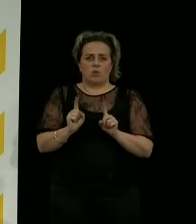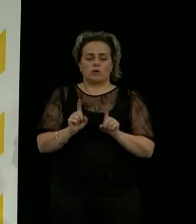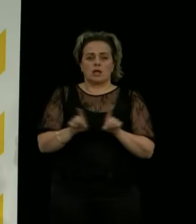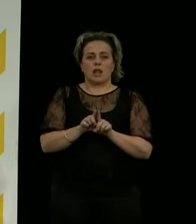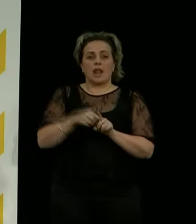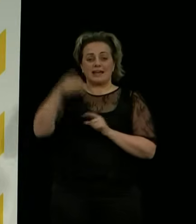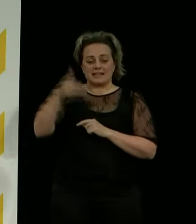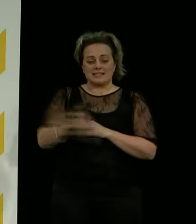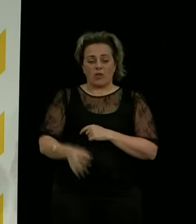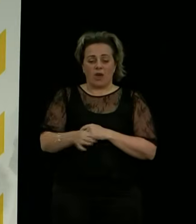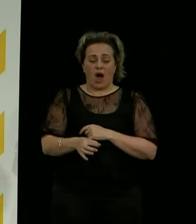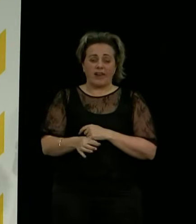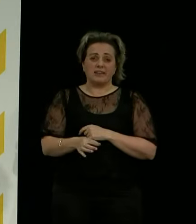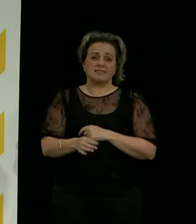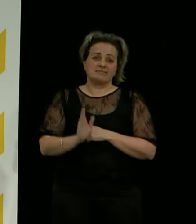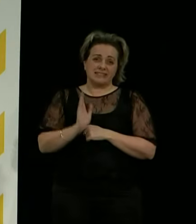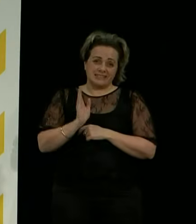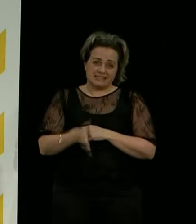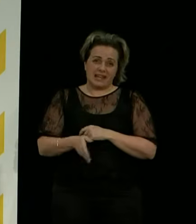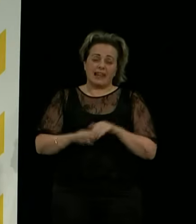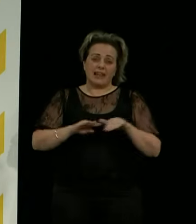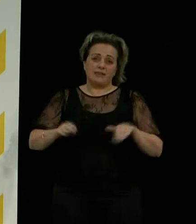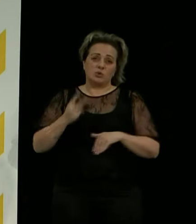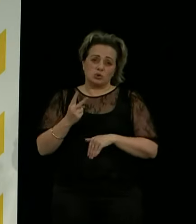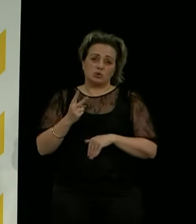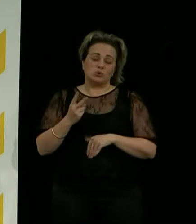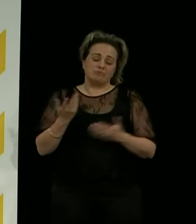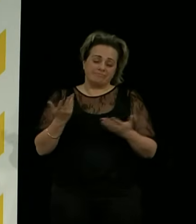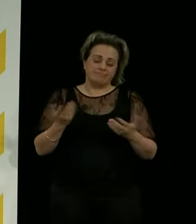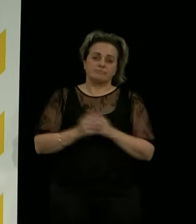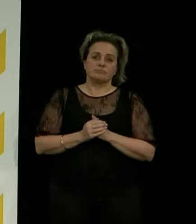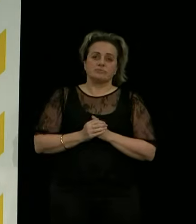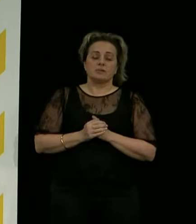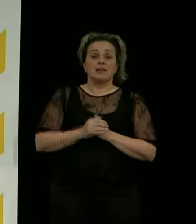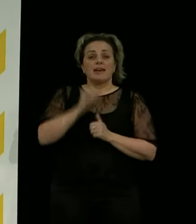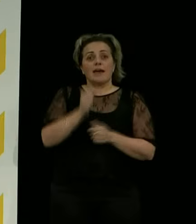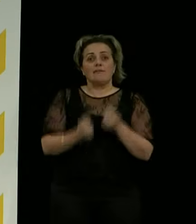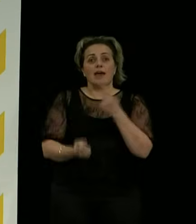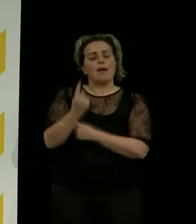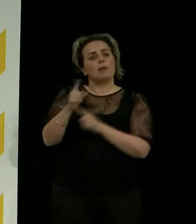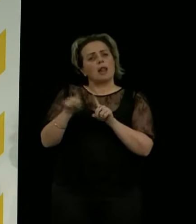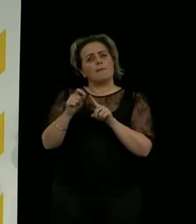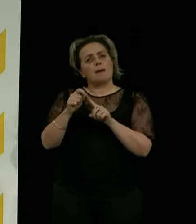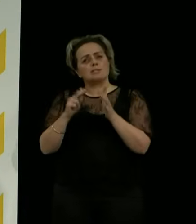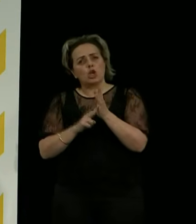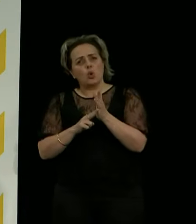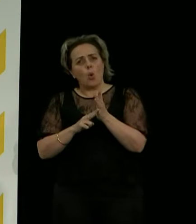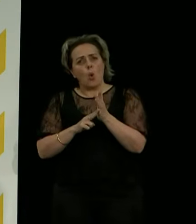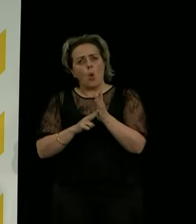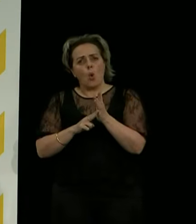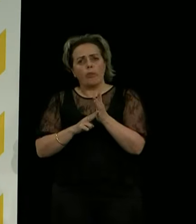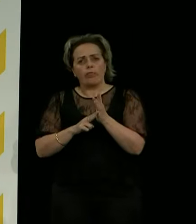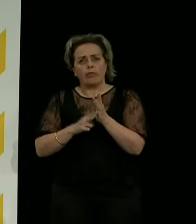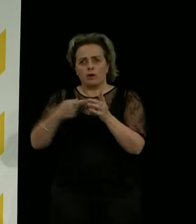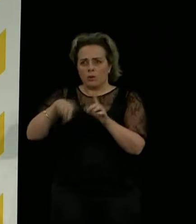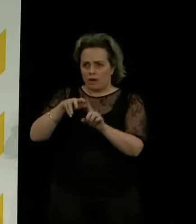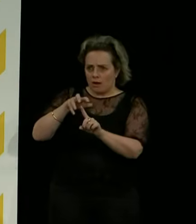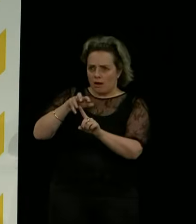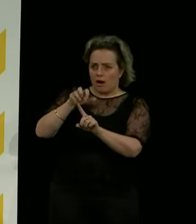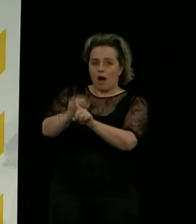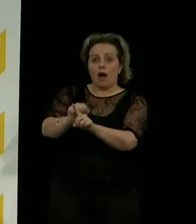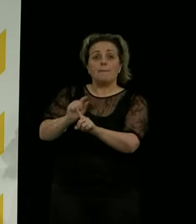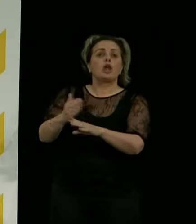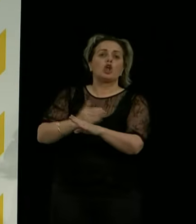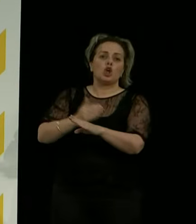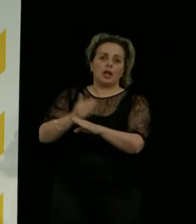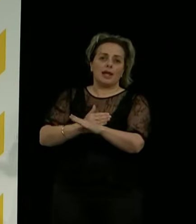and restrictions as well, so that if we had a case like we had in Palmerston North, where we identified a case early on, because of